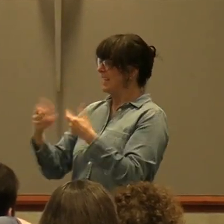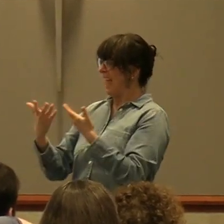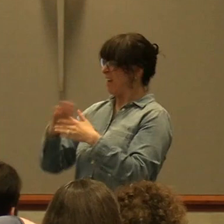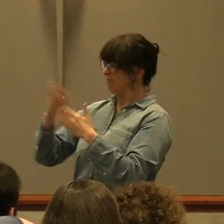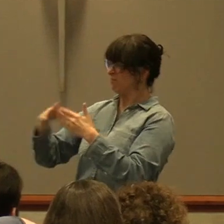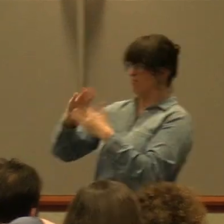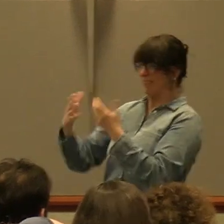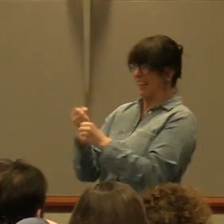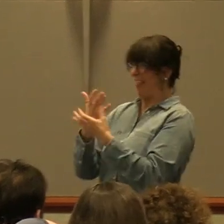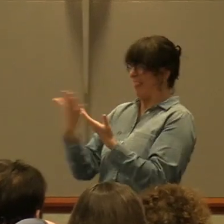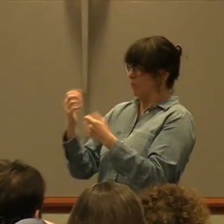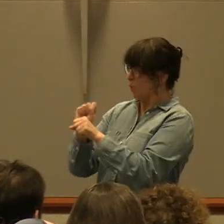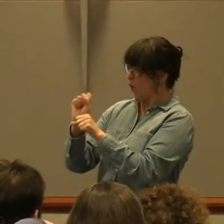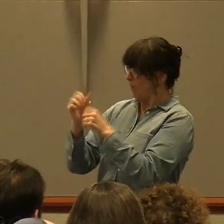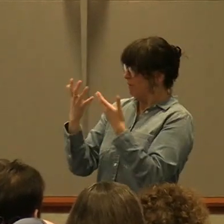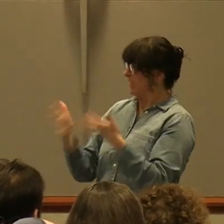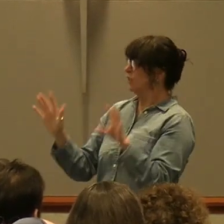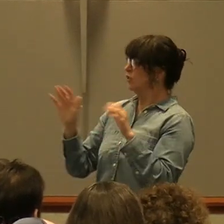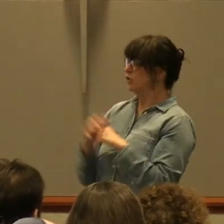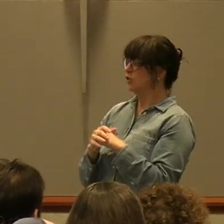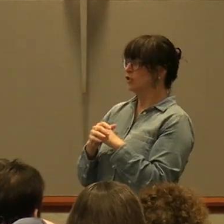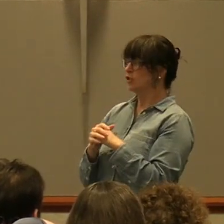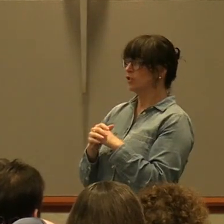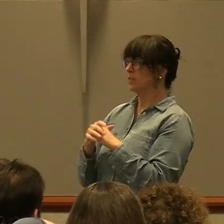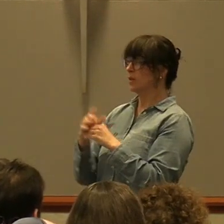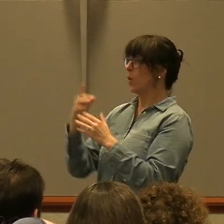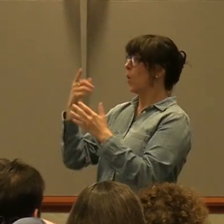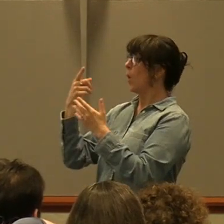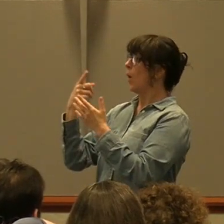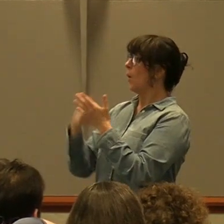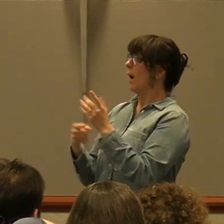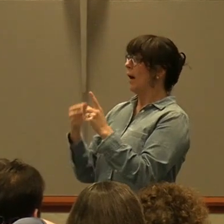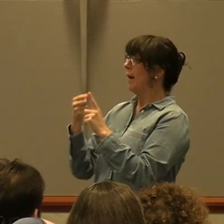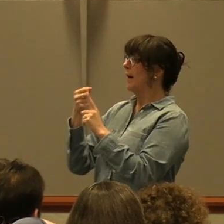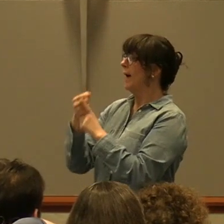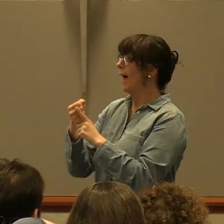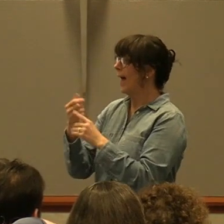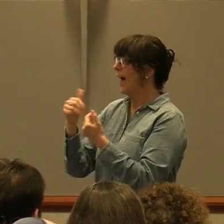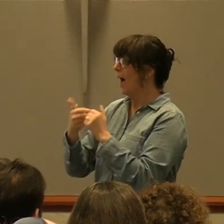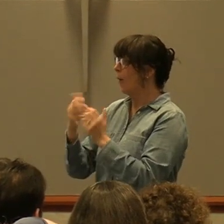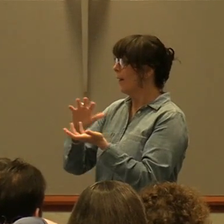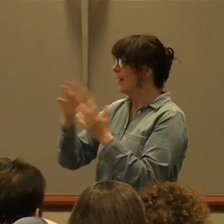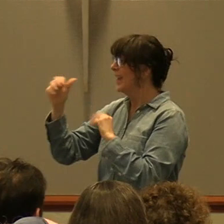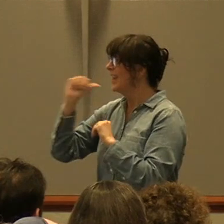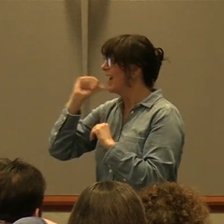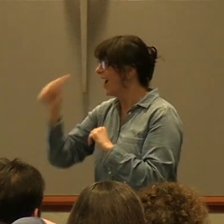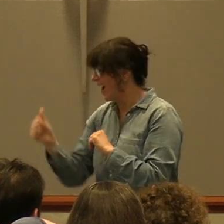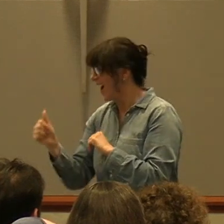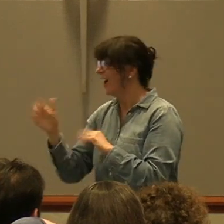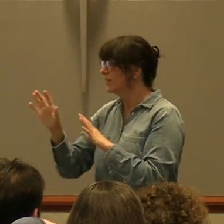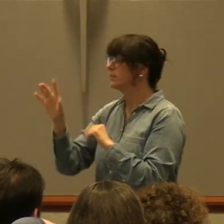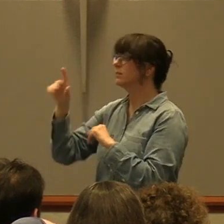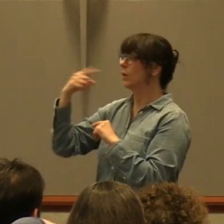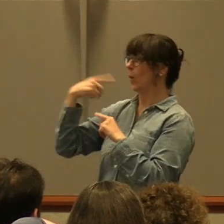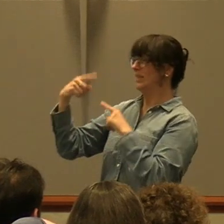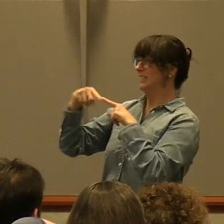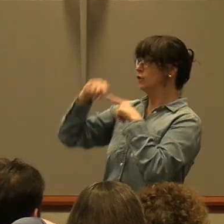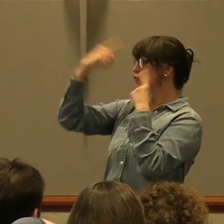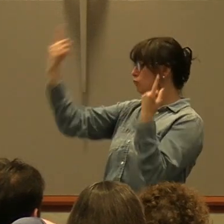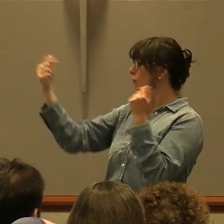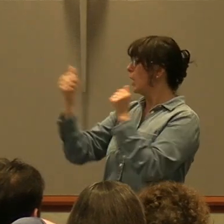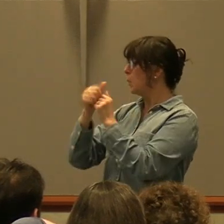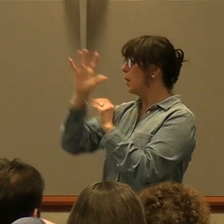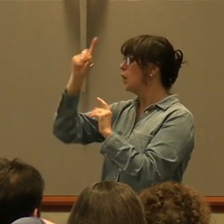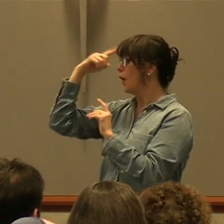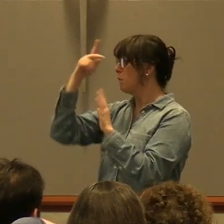done. Now, what gets confused is that because we disagree with a